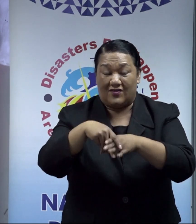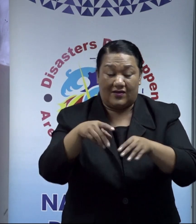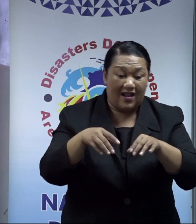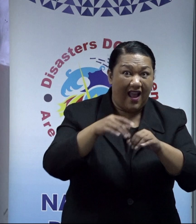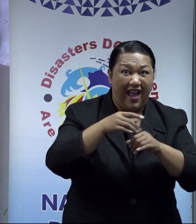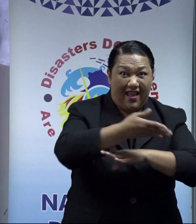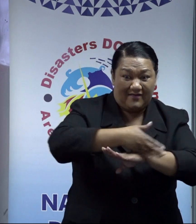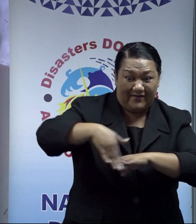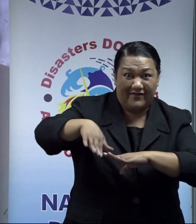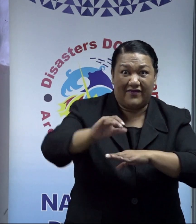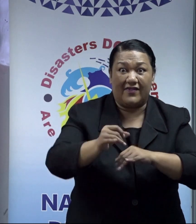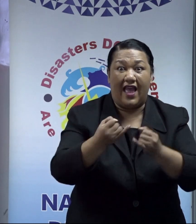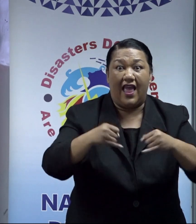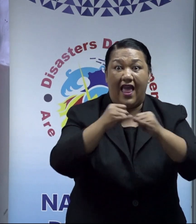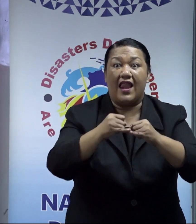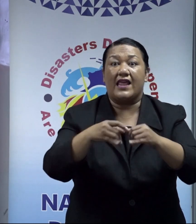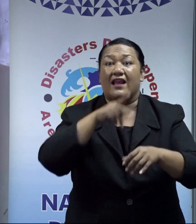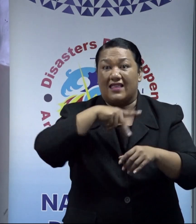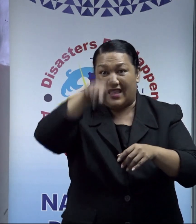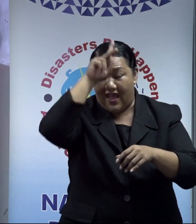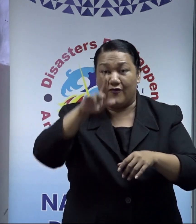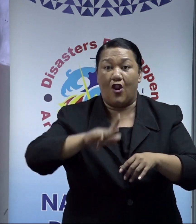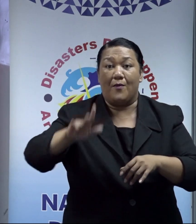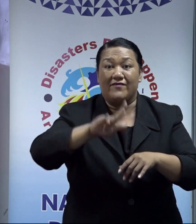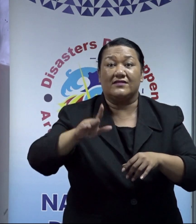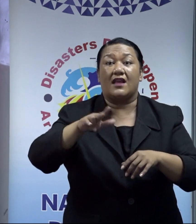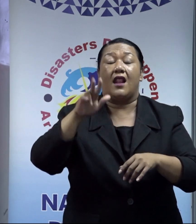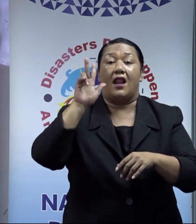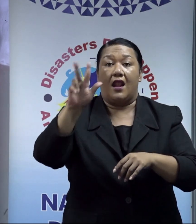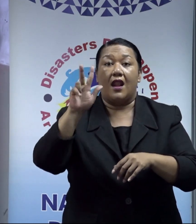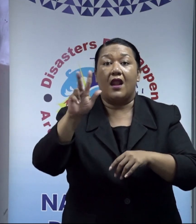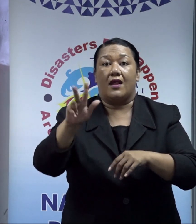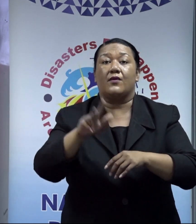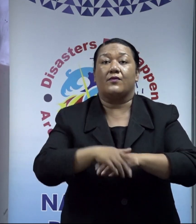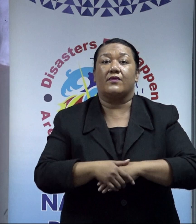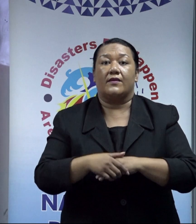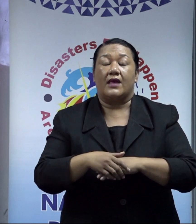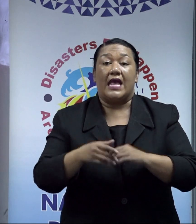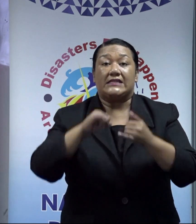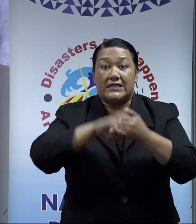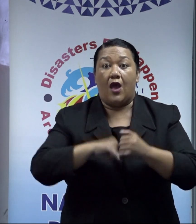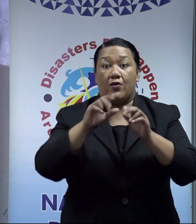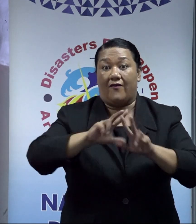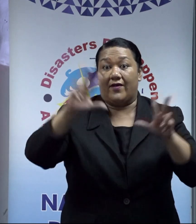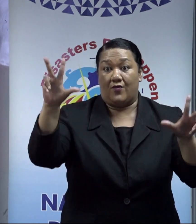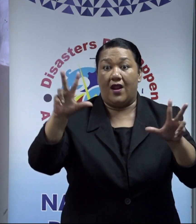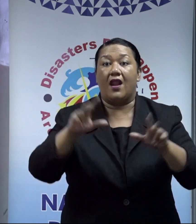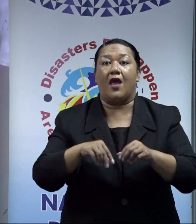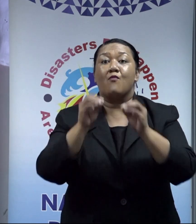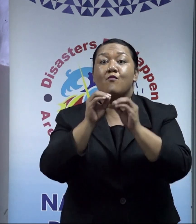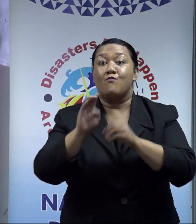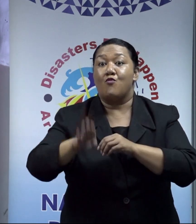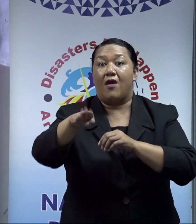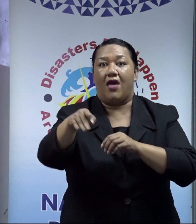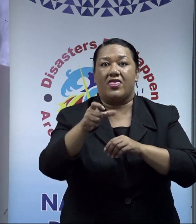of Vatulele, Kandavu, and nearby small islands, Lau and Lomai Viti Group, southern parts of Vanua level, southern Bua, and